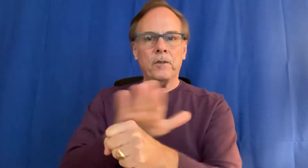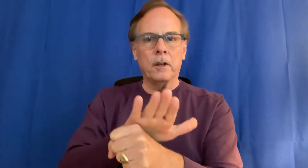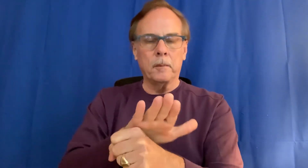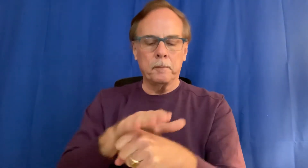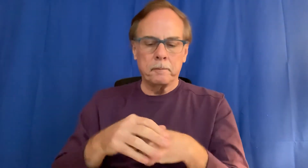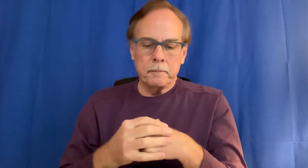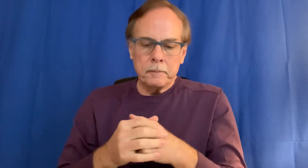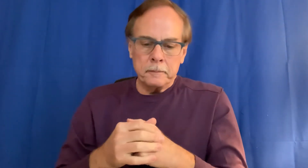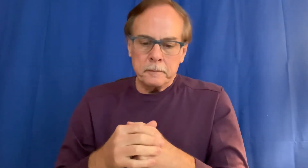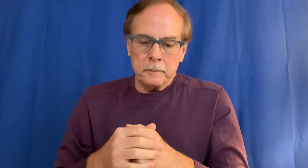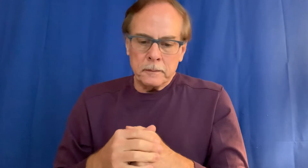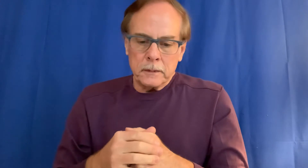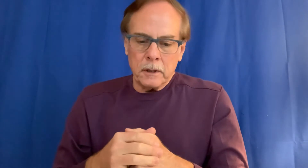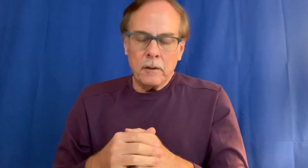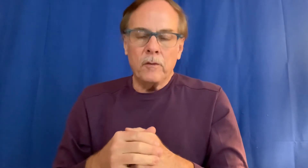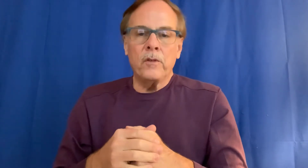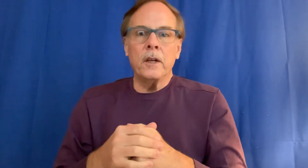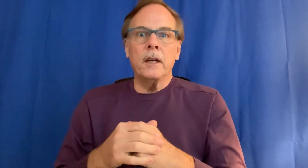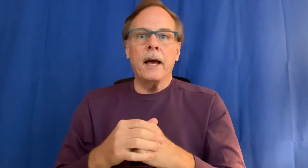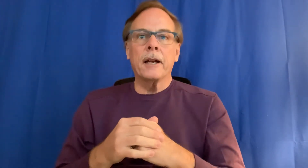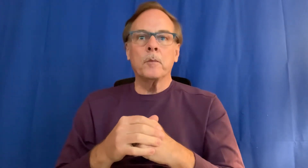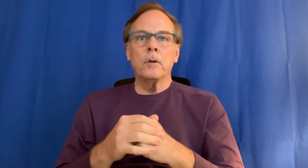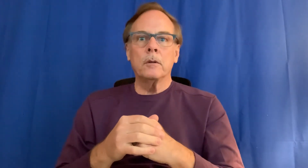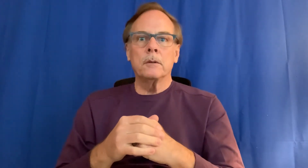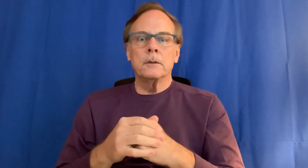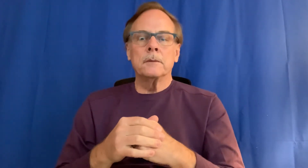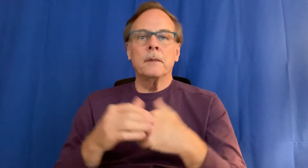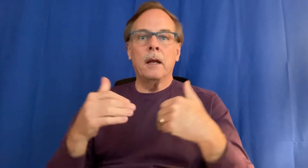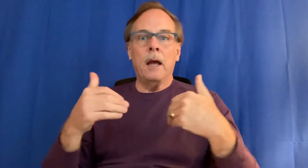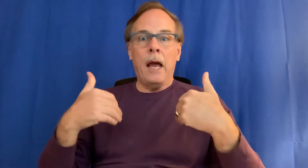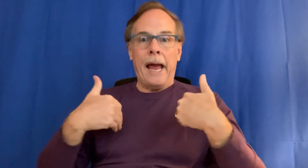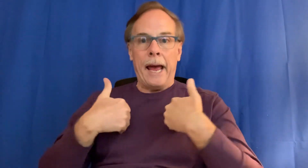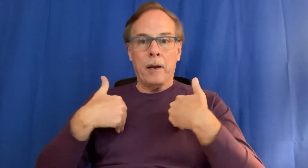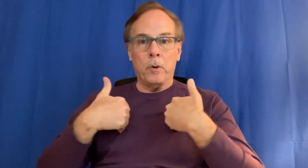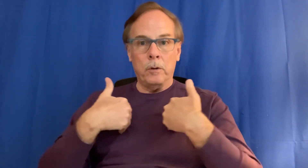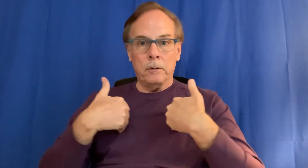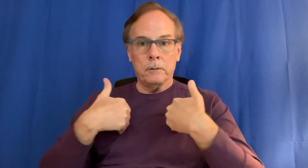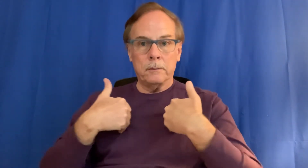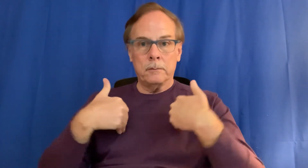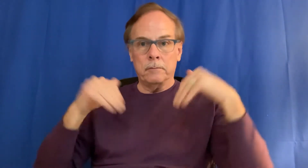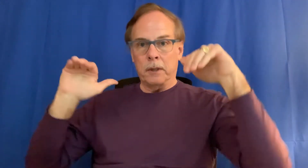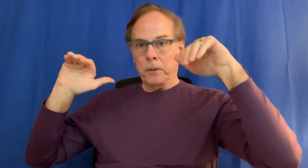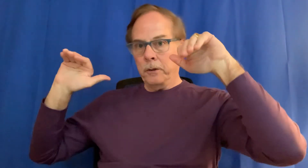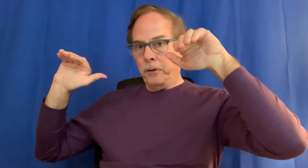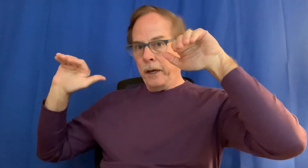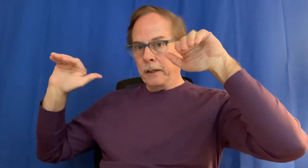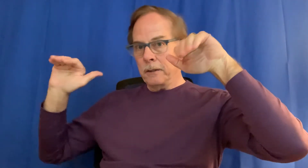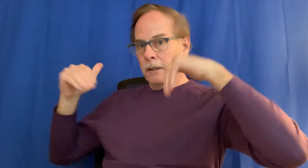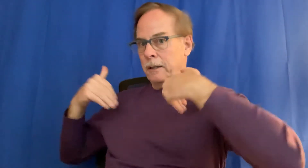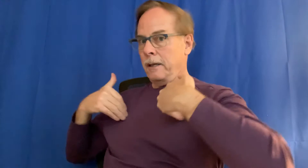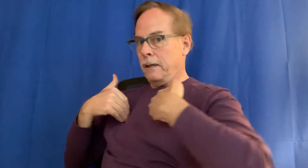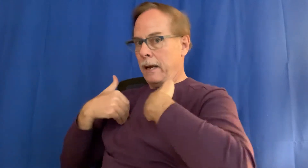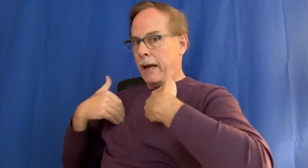up. Feed animal. Animal. Remember, your hands like that.